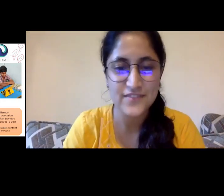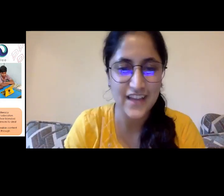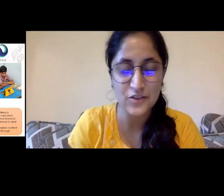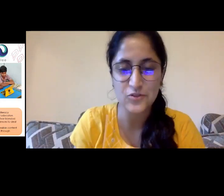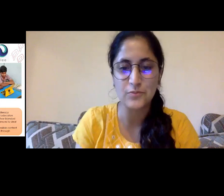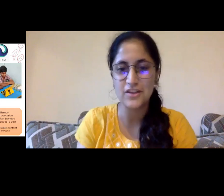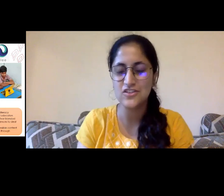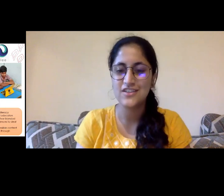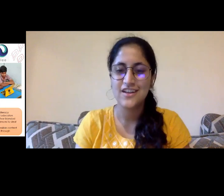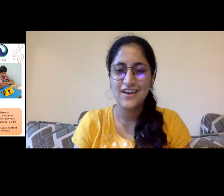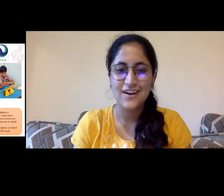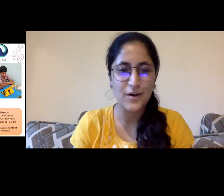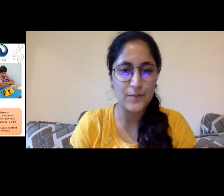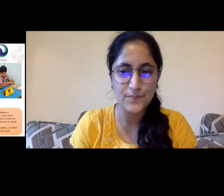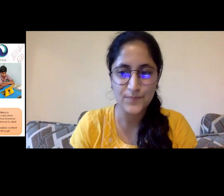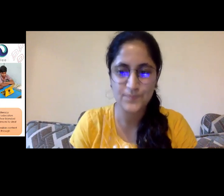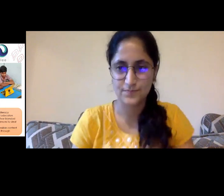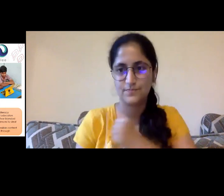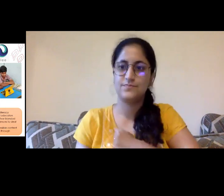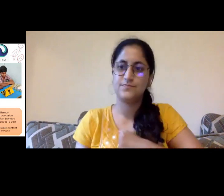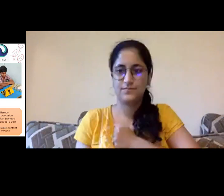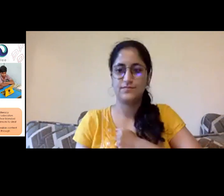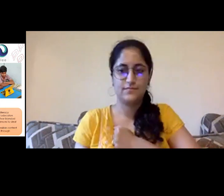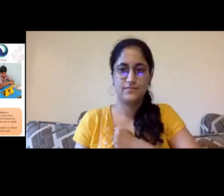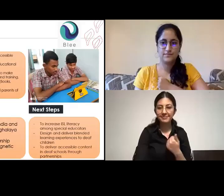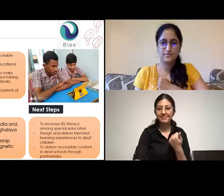Hello. Thank you so much. 1 second, Miss Janvi.